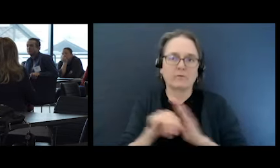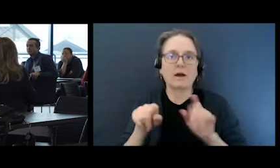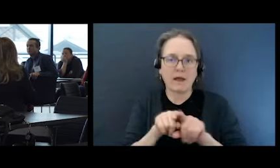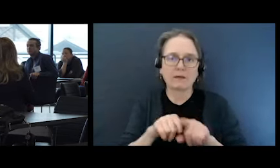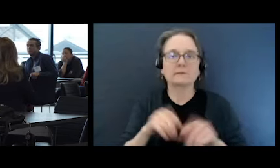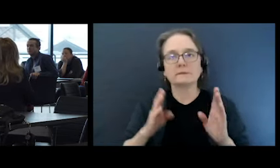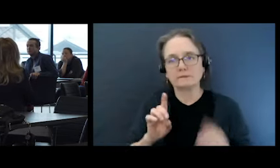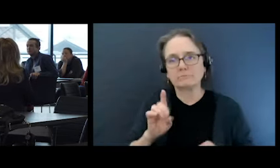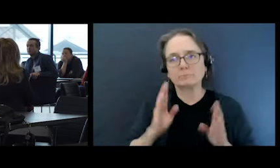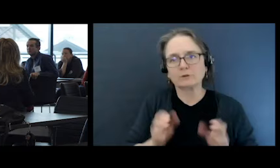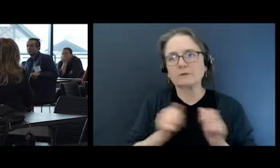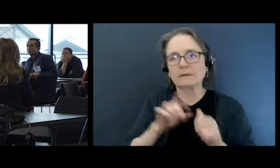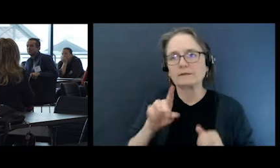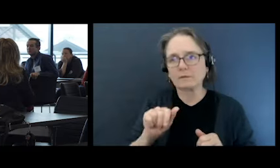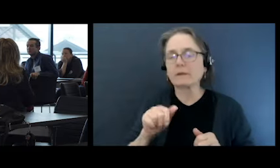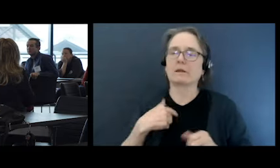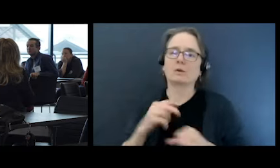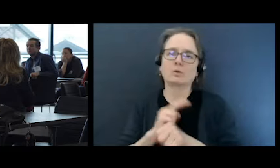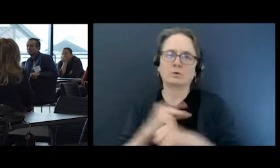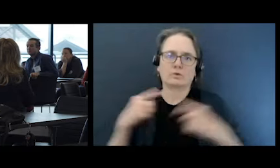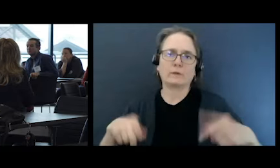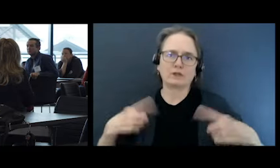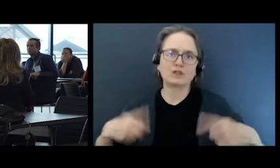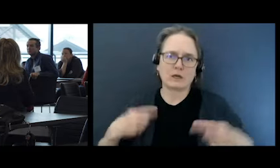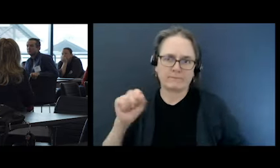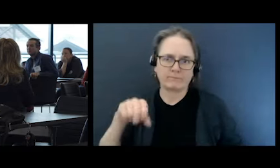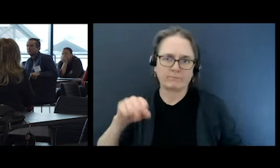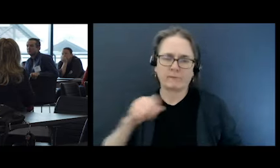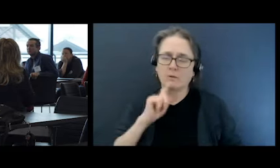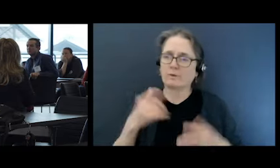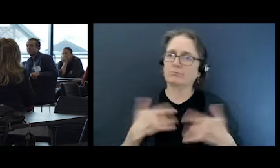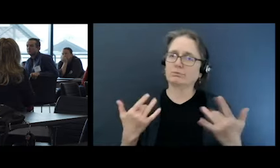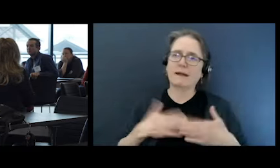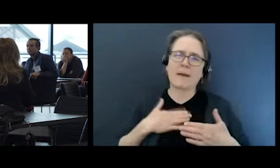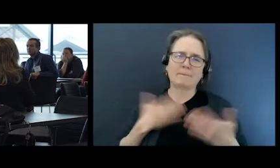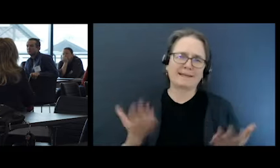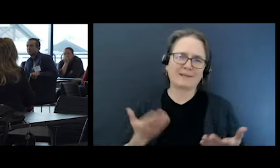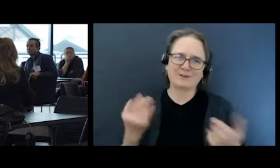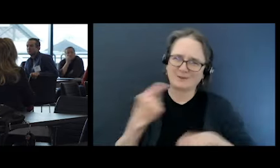a wheelchair, and I'm very happy to be here today. Thank you.